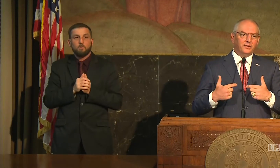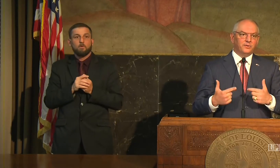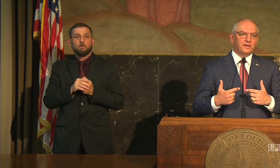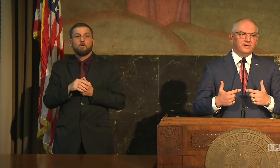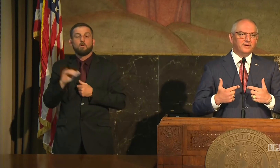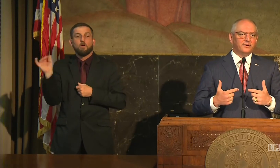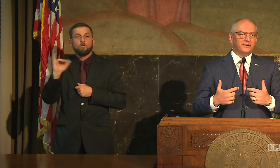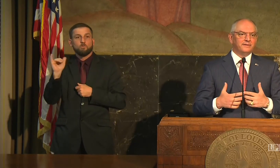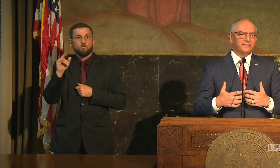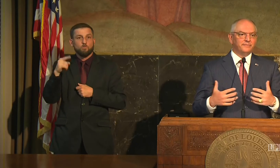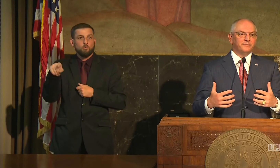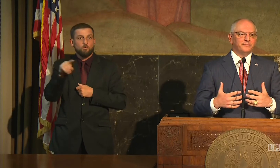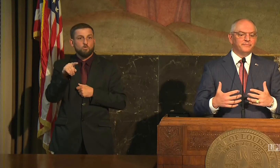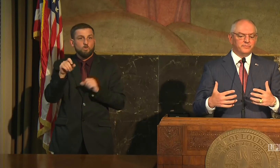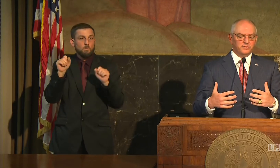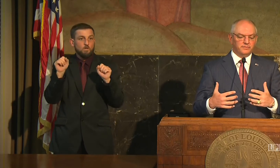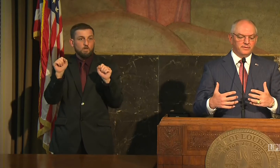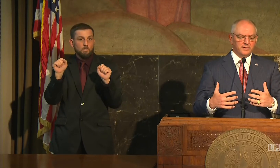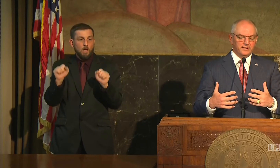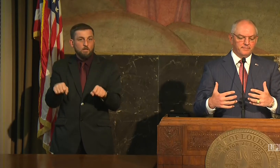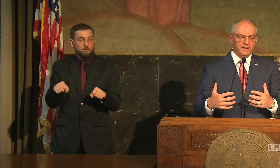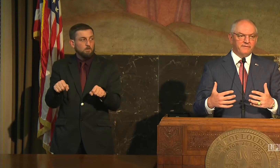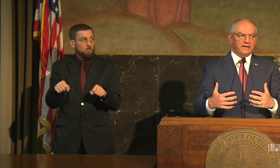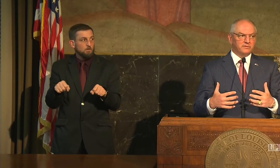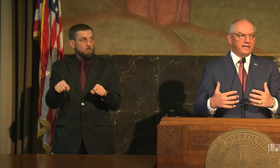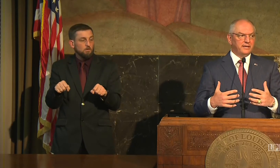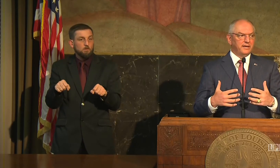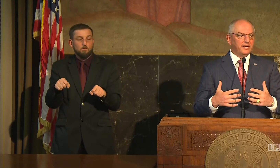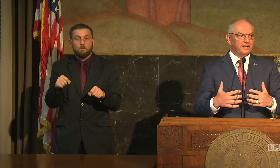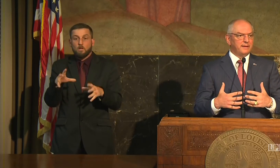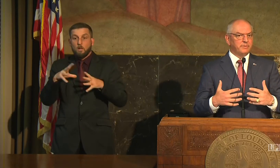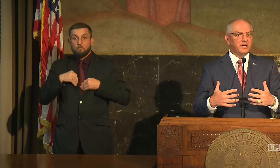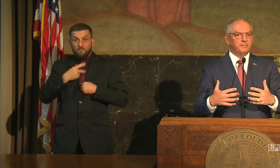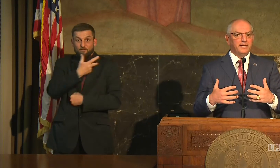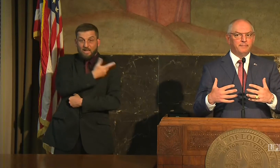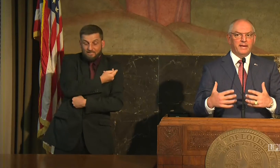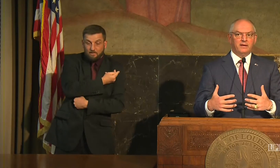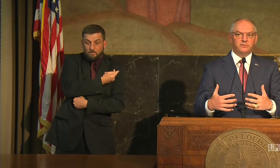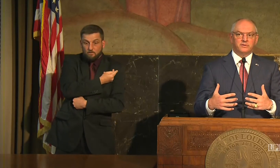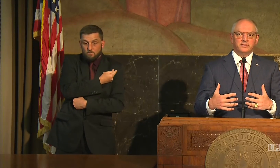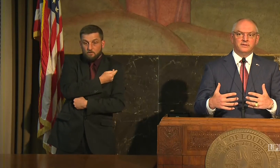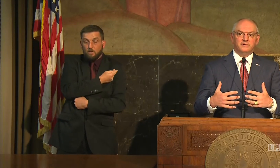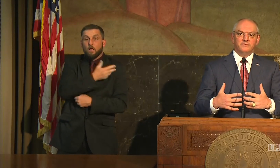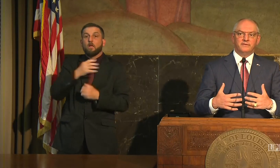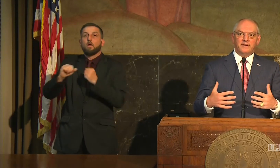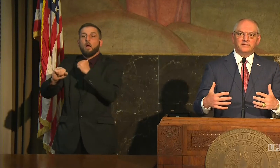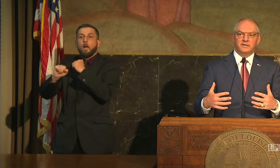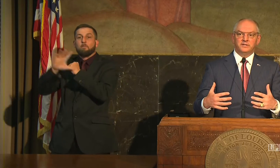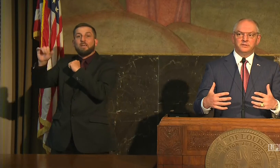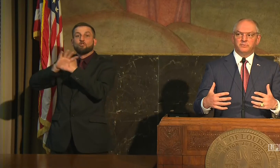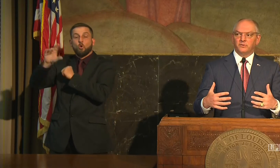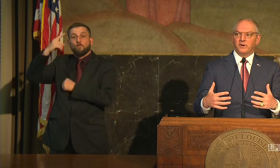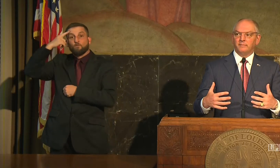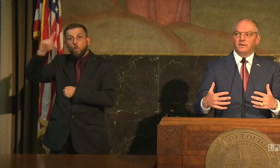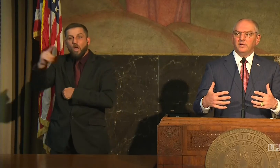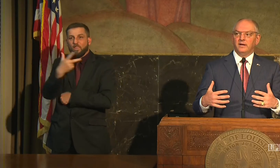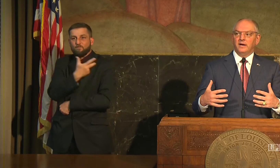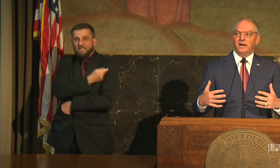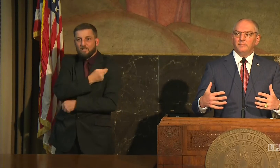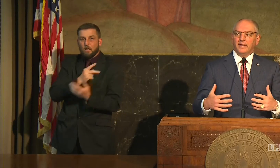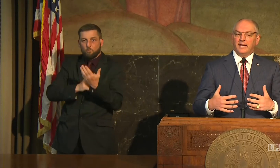And you can be vaccinated and then become an ambassador for the vaccination